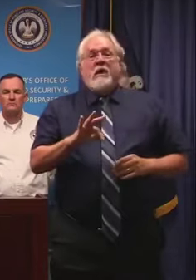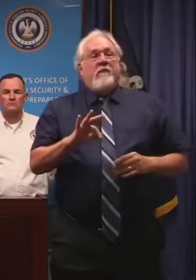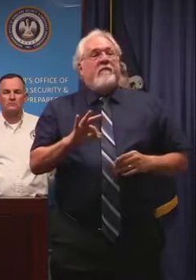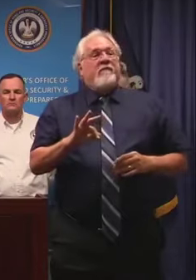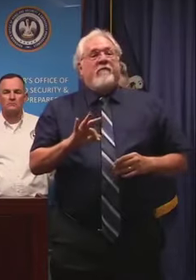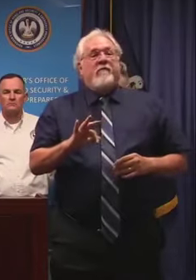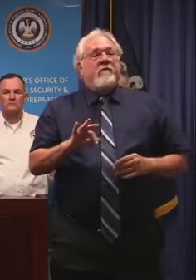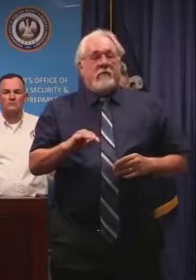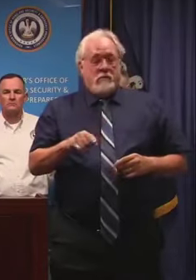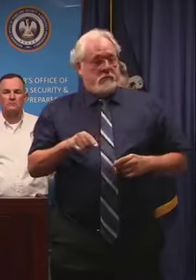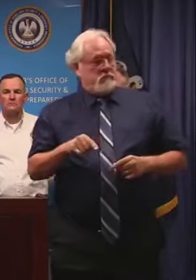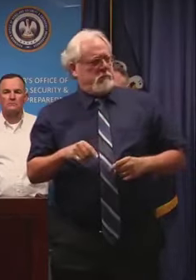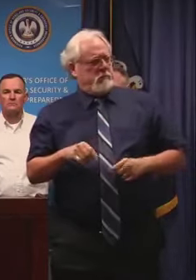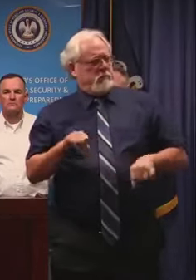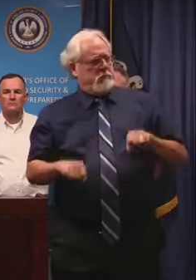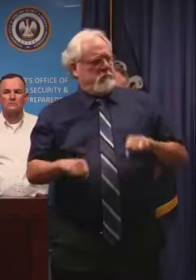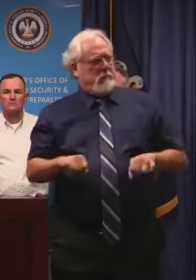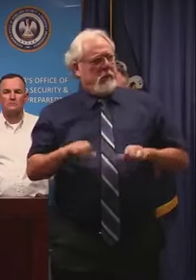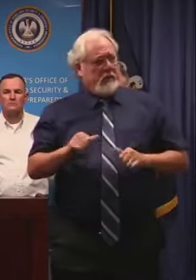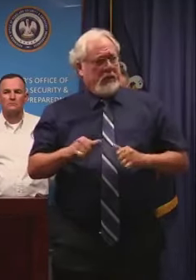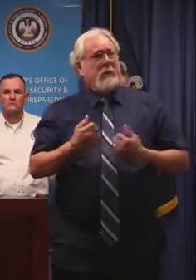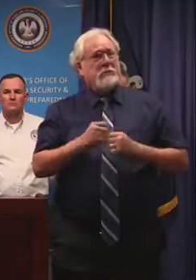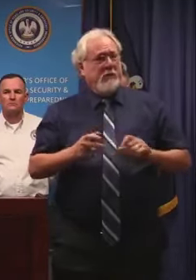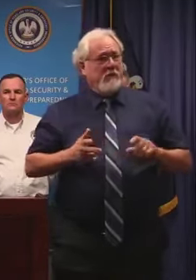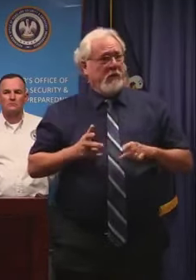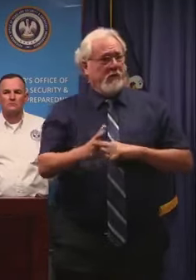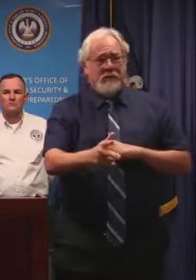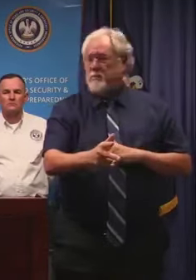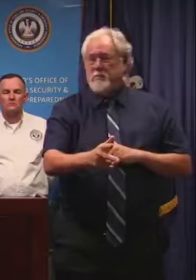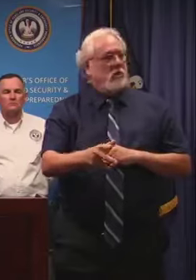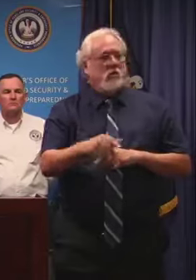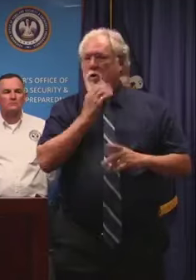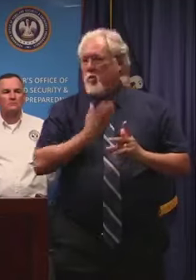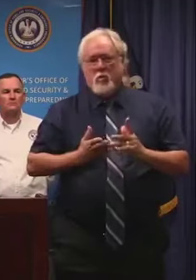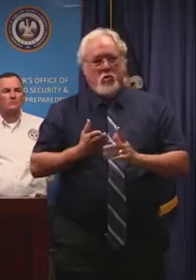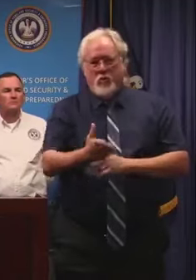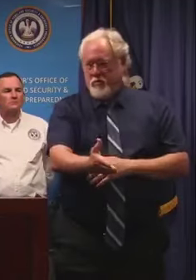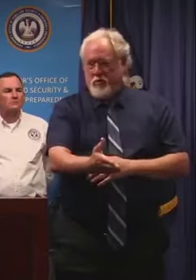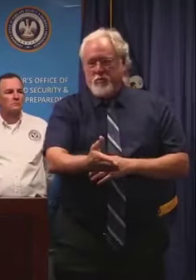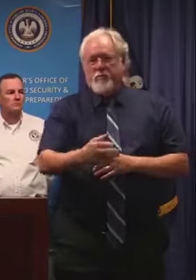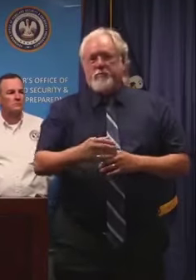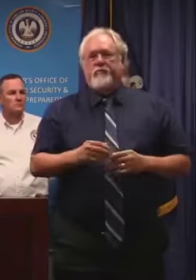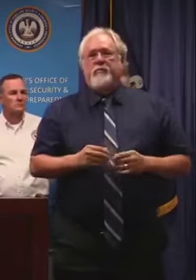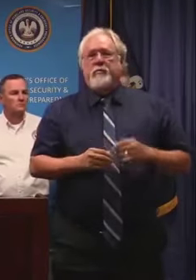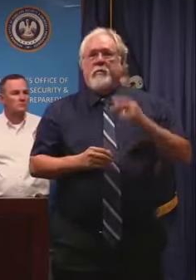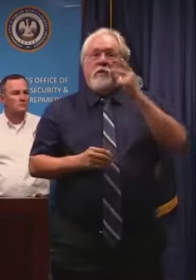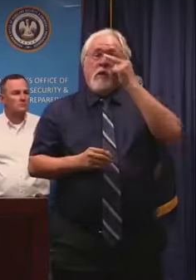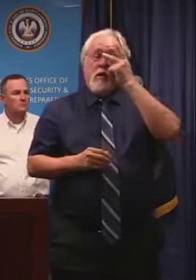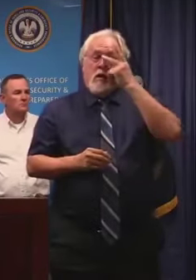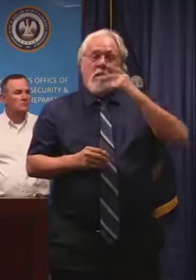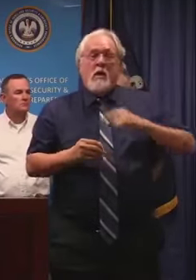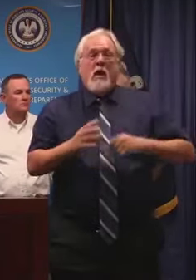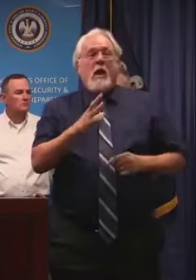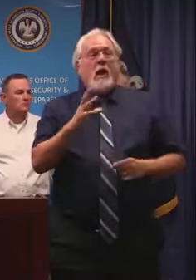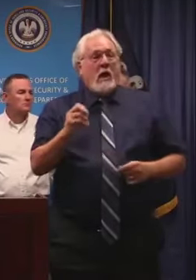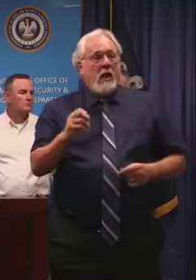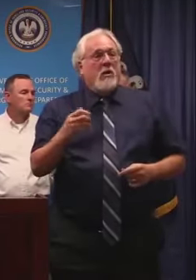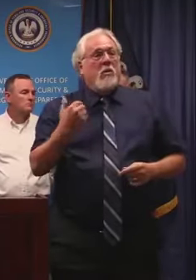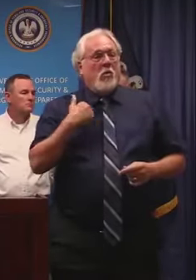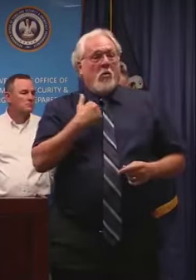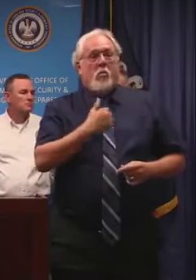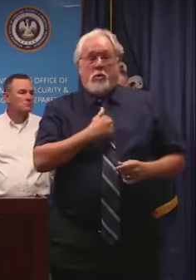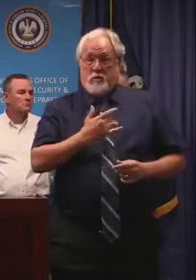If you don't know that you can safely pass, then you shouldn't pass through those waters. And